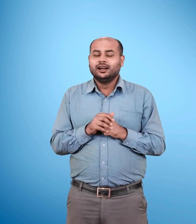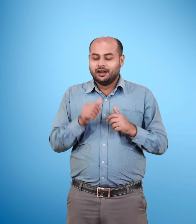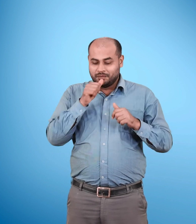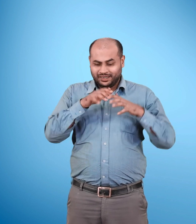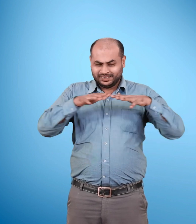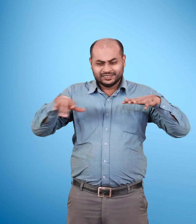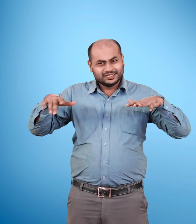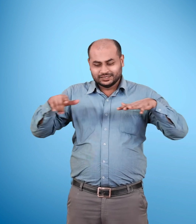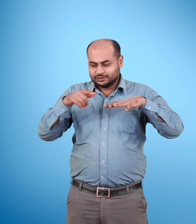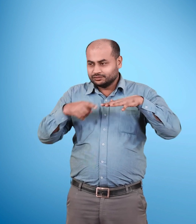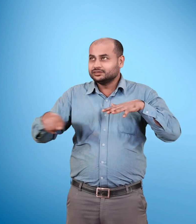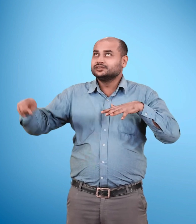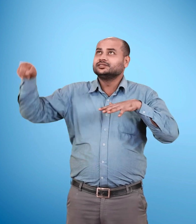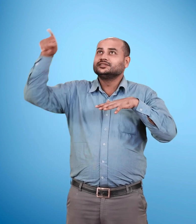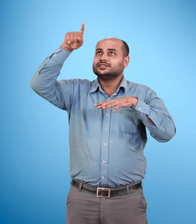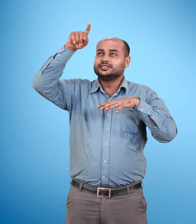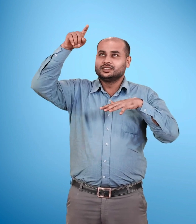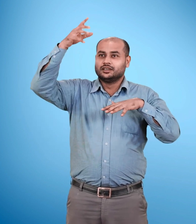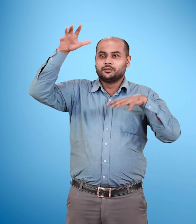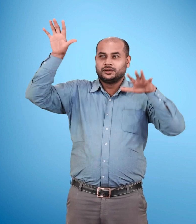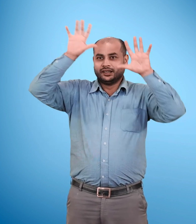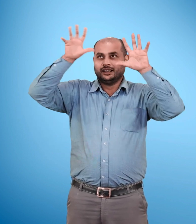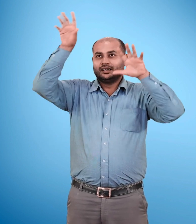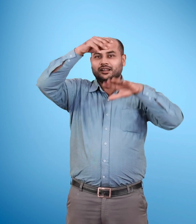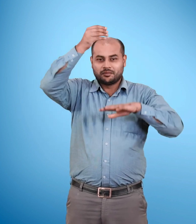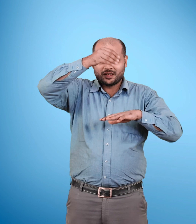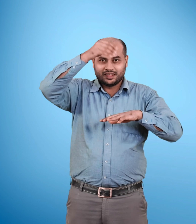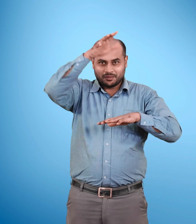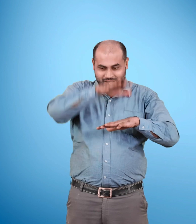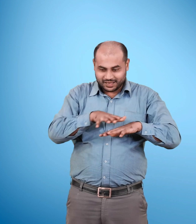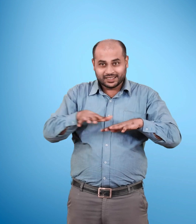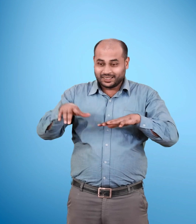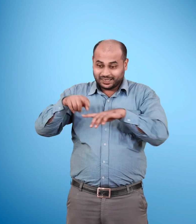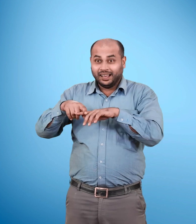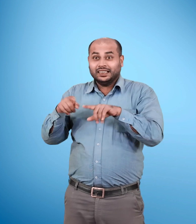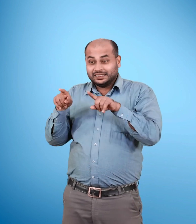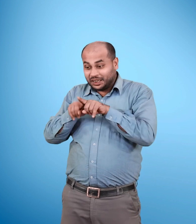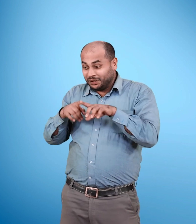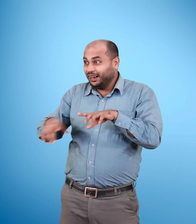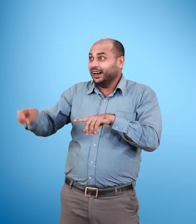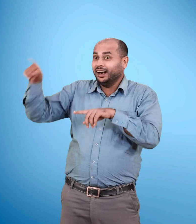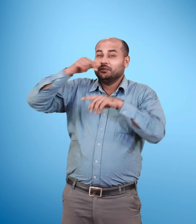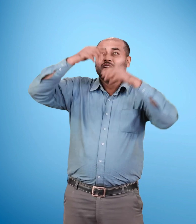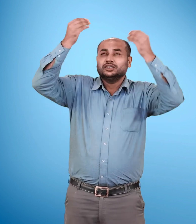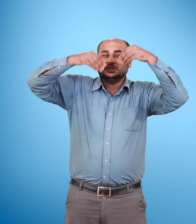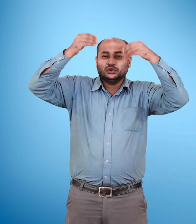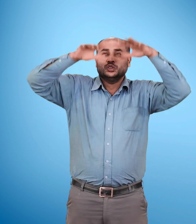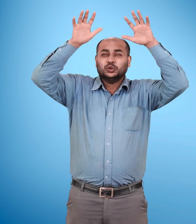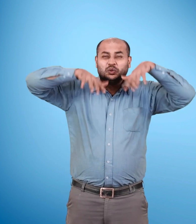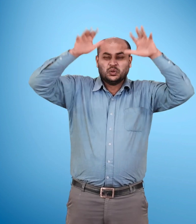We now know that water brought back to the surface of the earth by rain, hail or snow